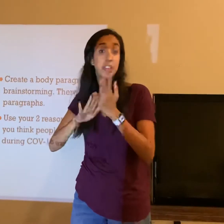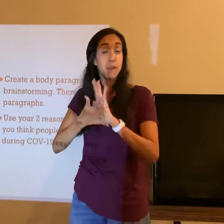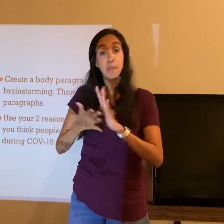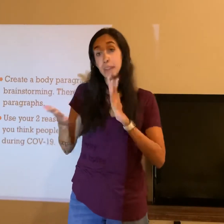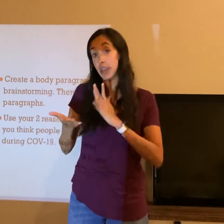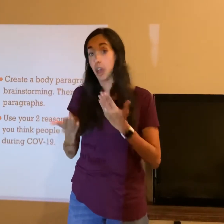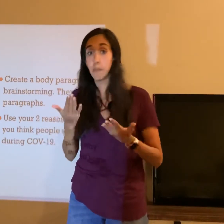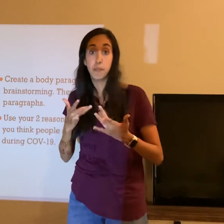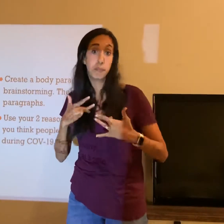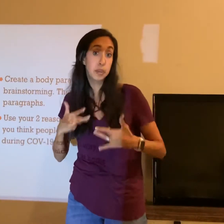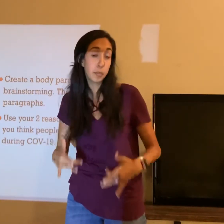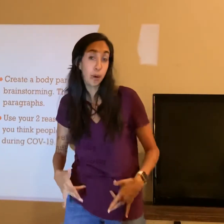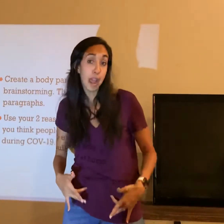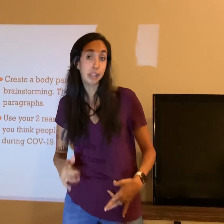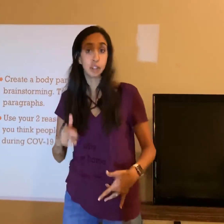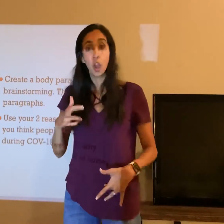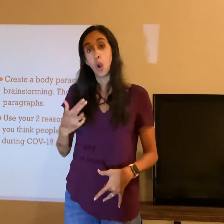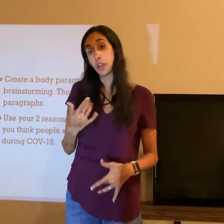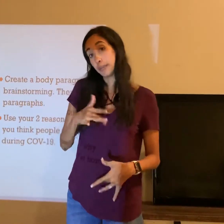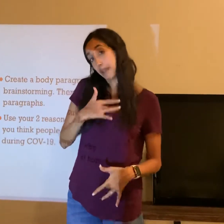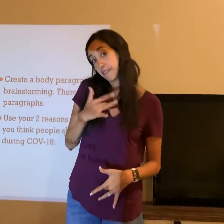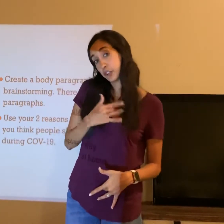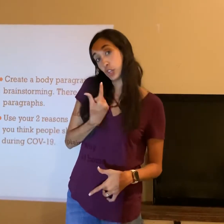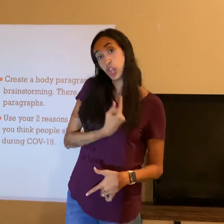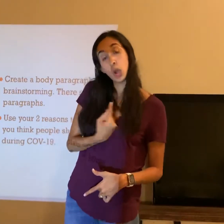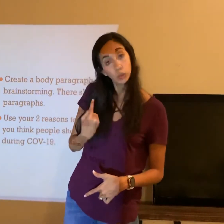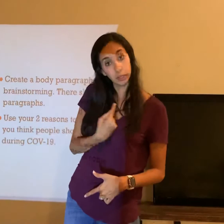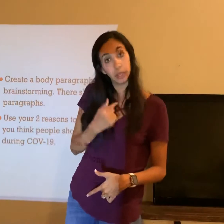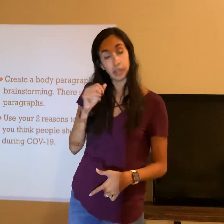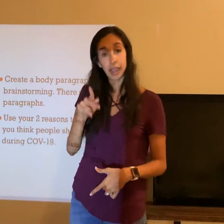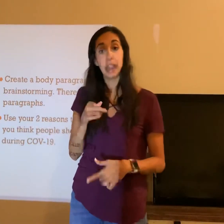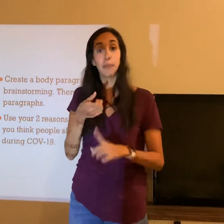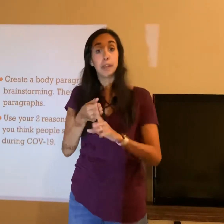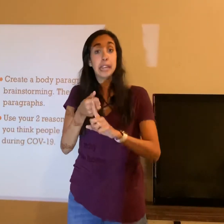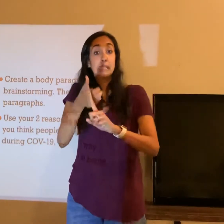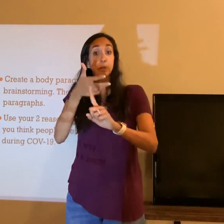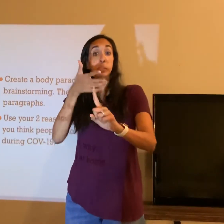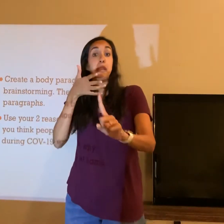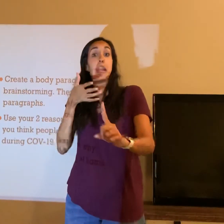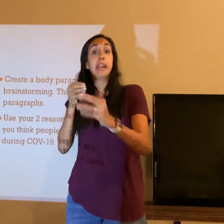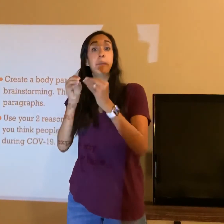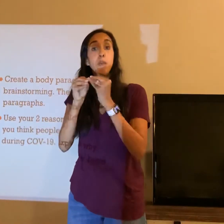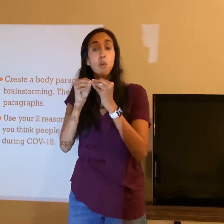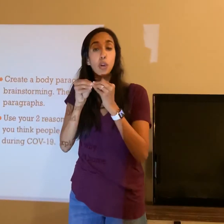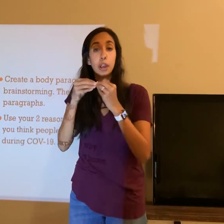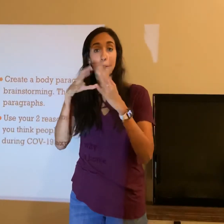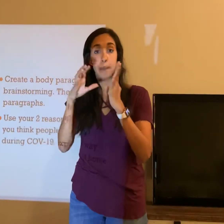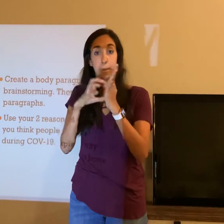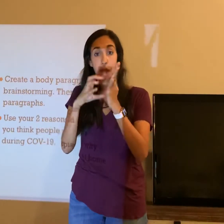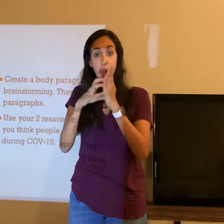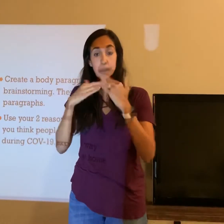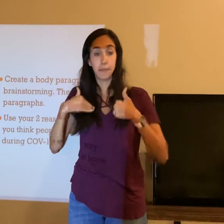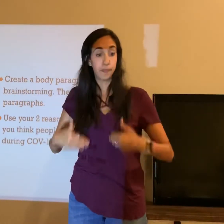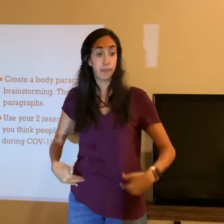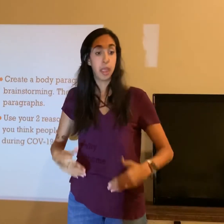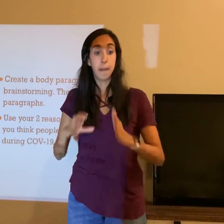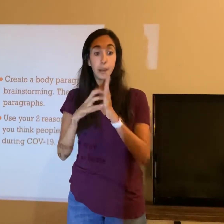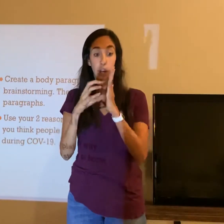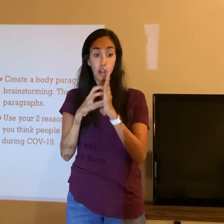might become depressed or they might feel lonely, okay? I'm gonna explain more in my body